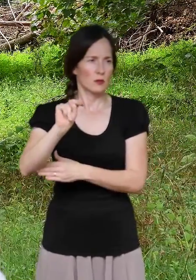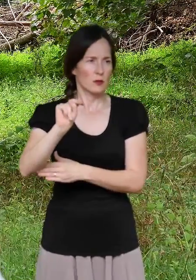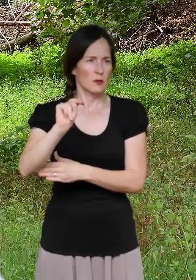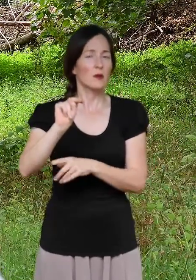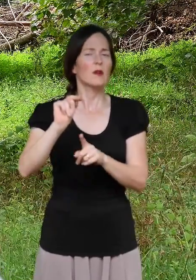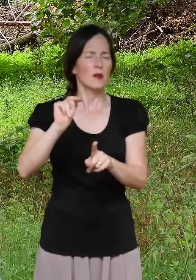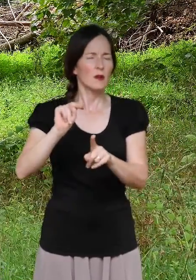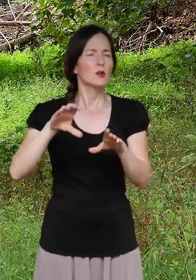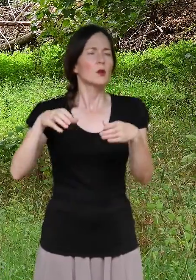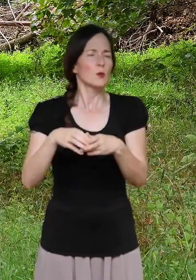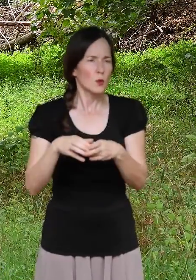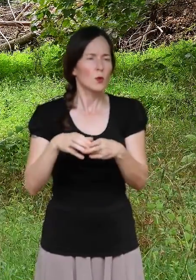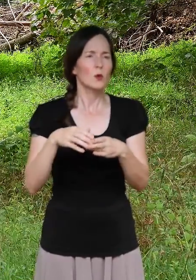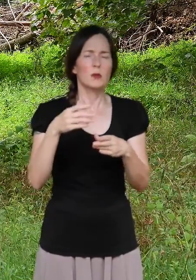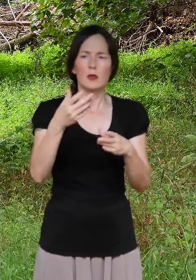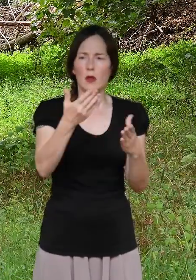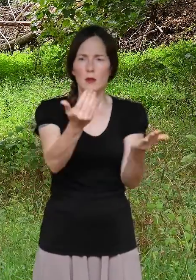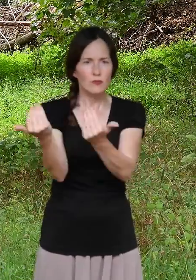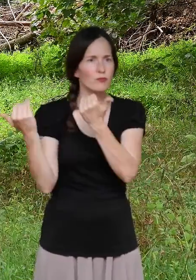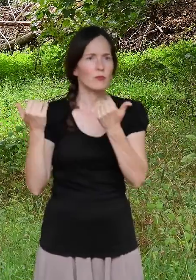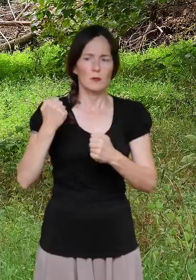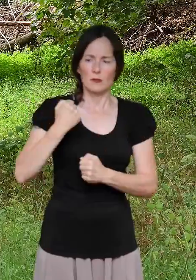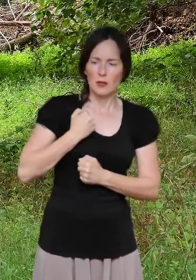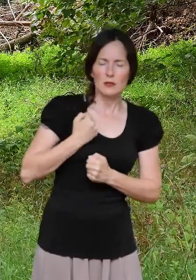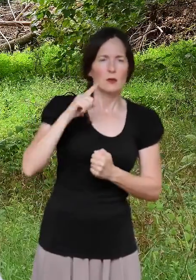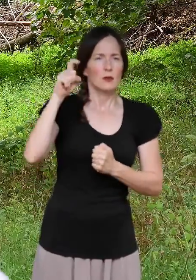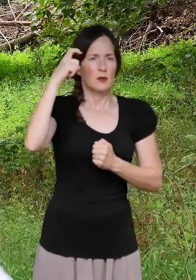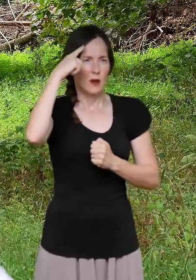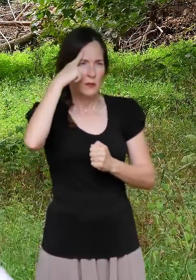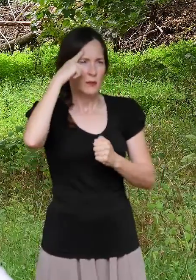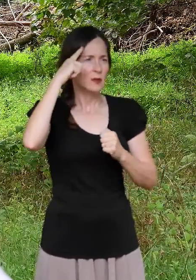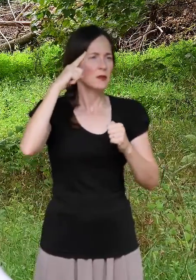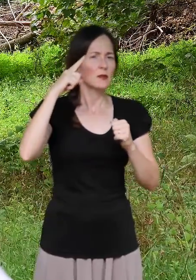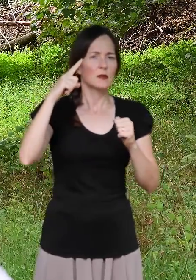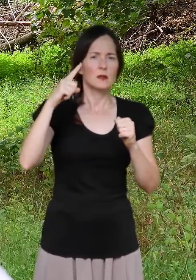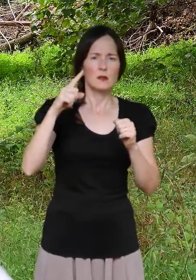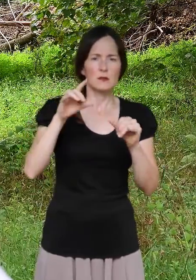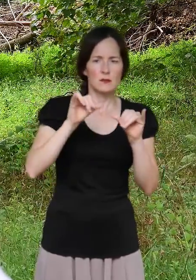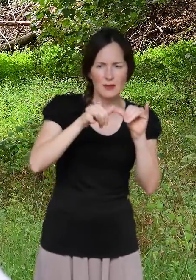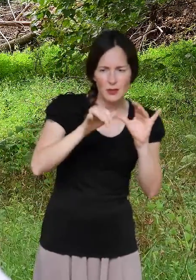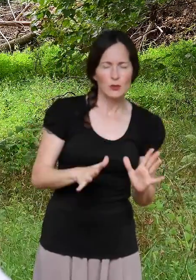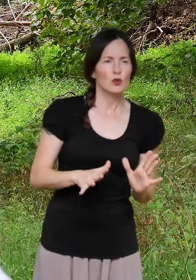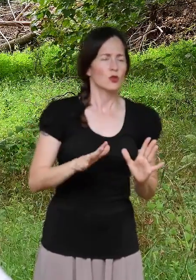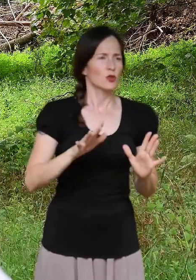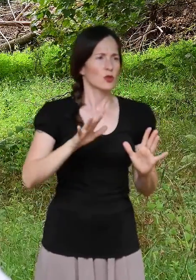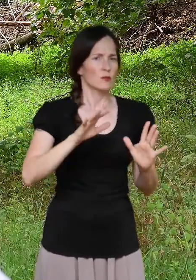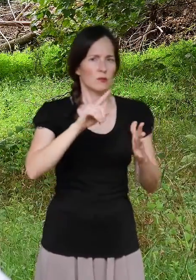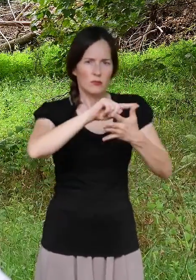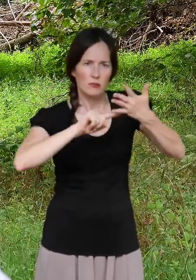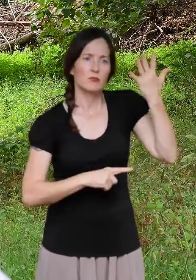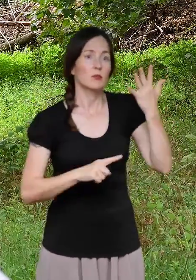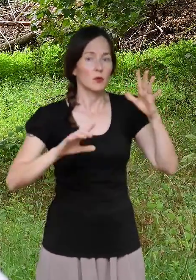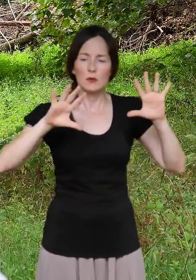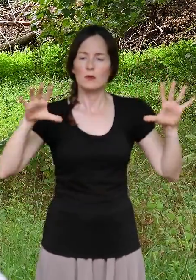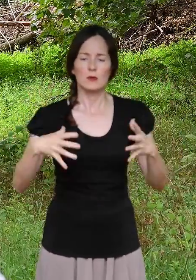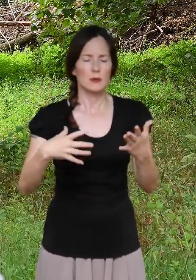private sector, and civic groups to advocate for real bipartisan solutions to